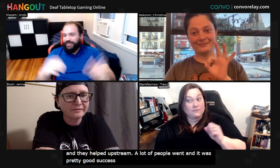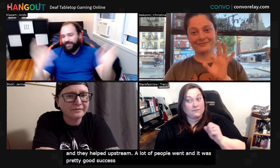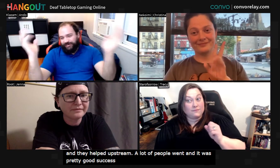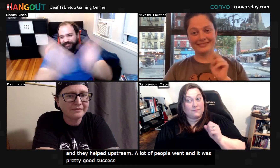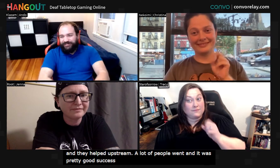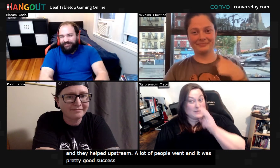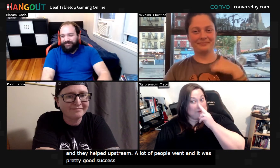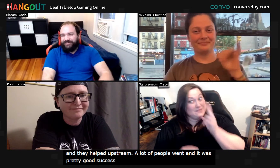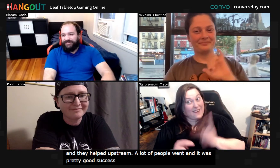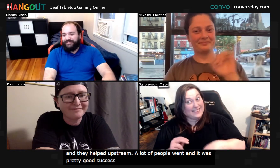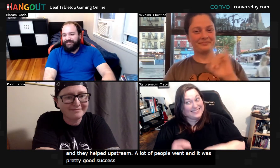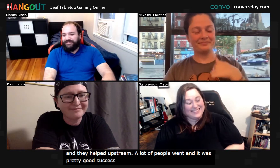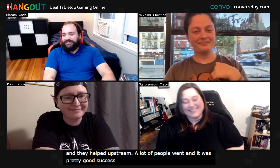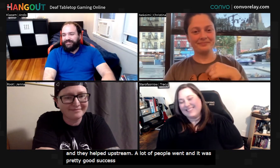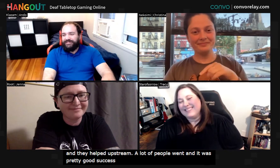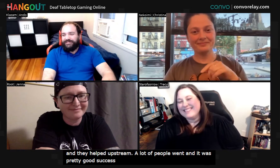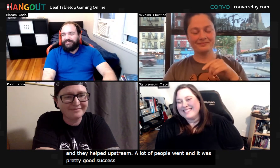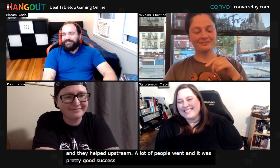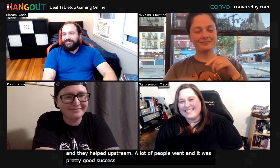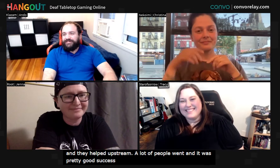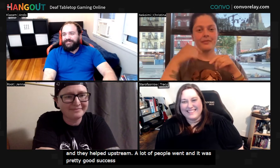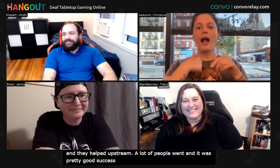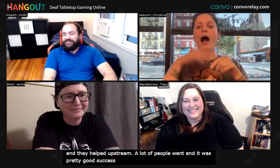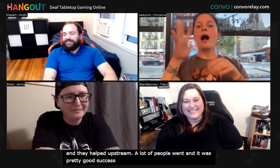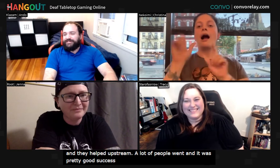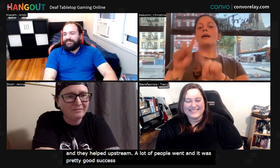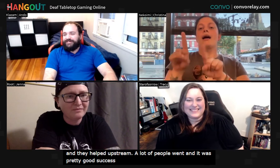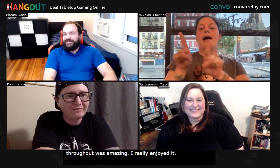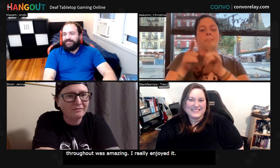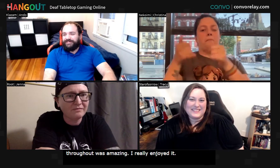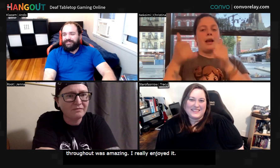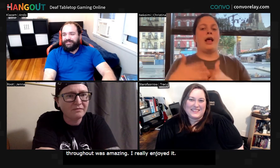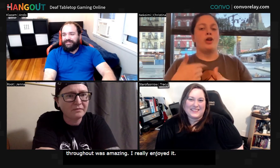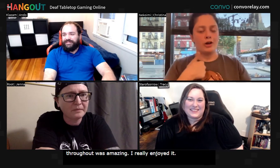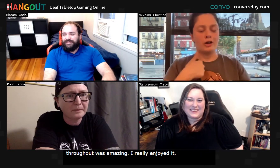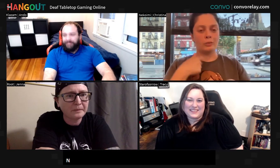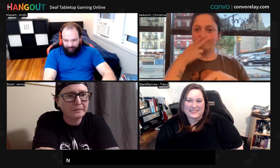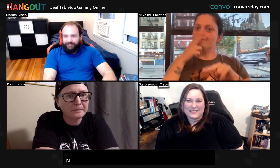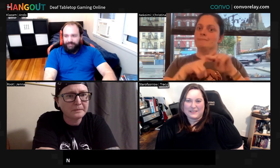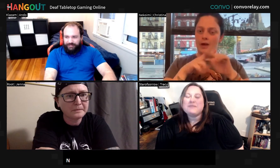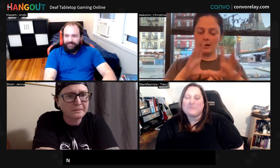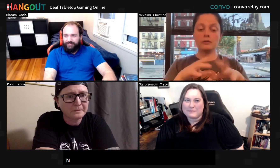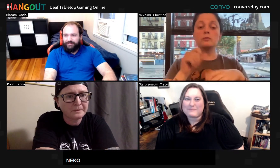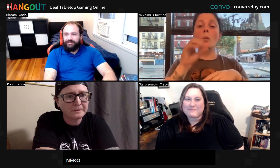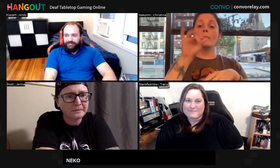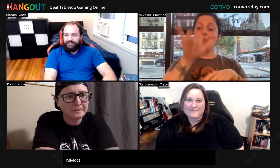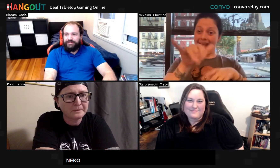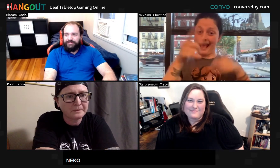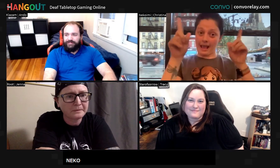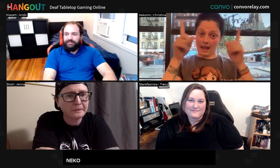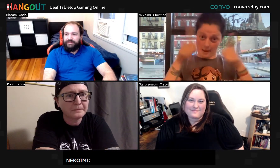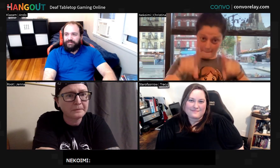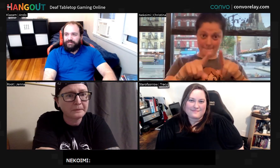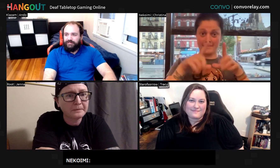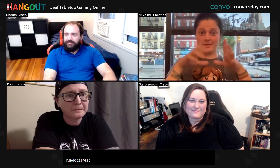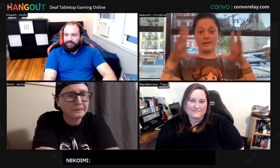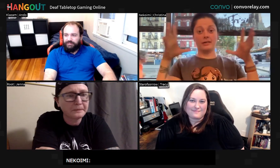it. It was a lot of fun. Yeah, a lot of fun. I attended as a player, which was a lot of fun.